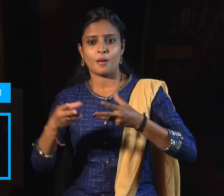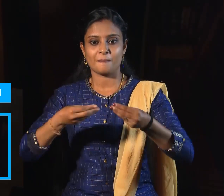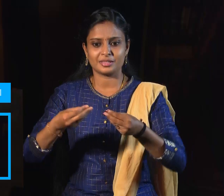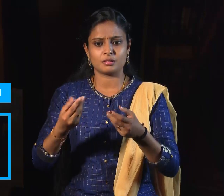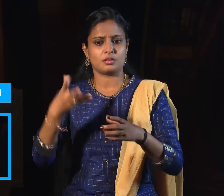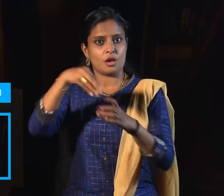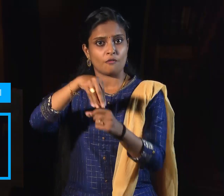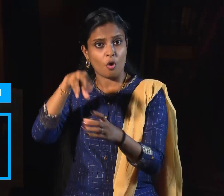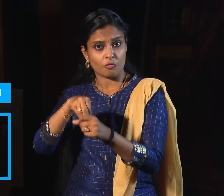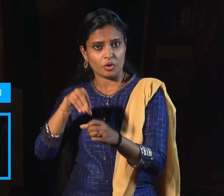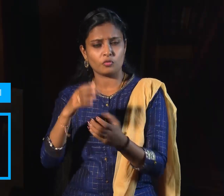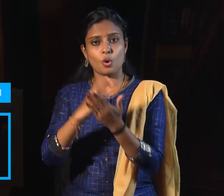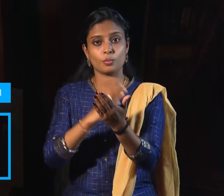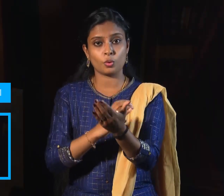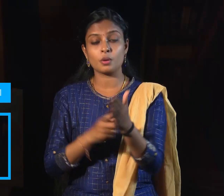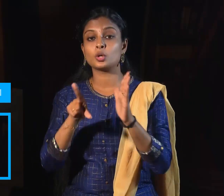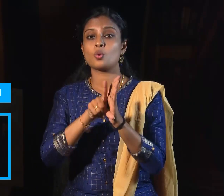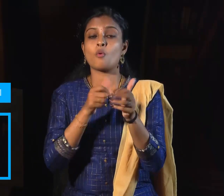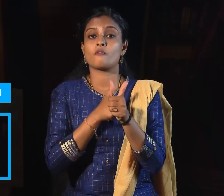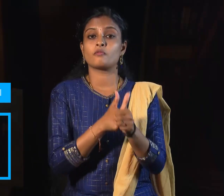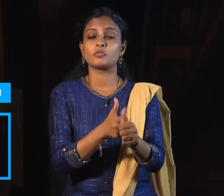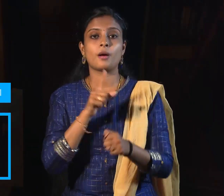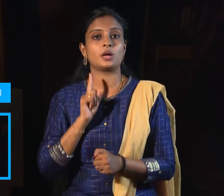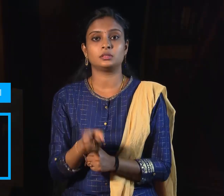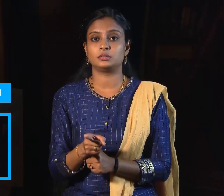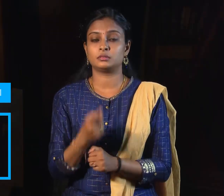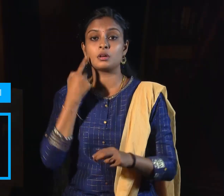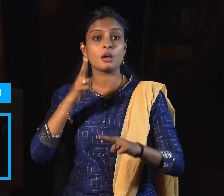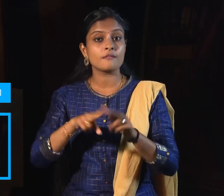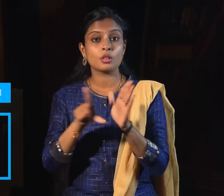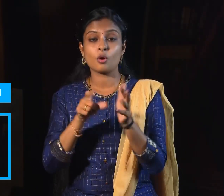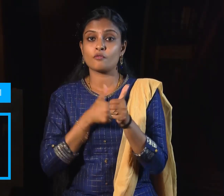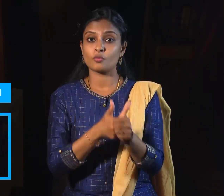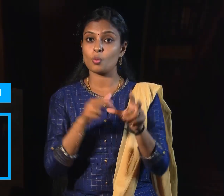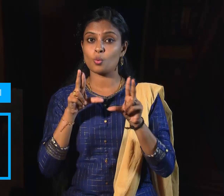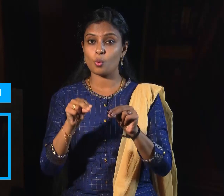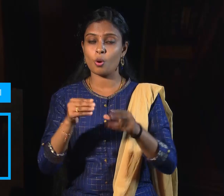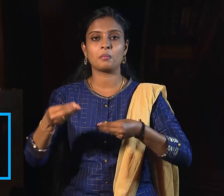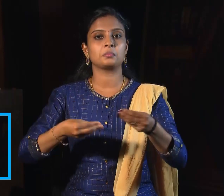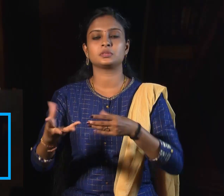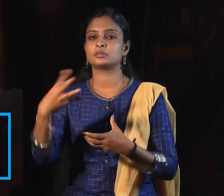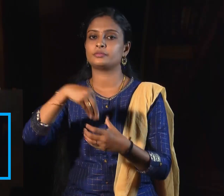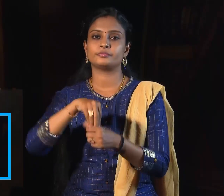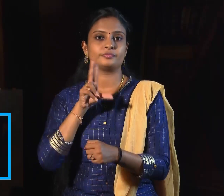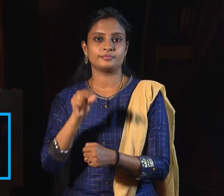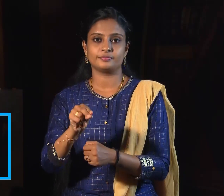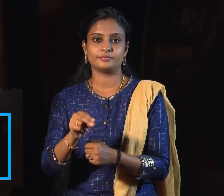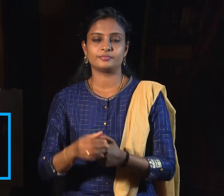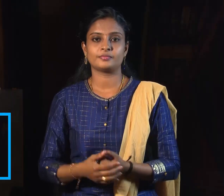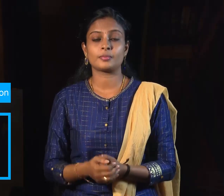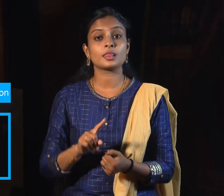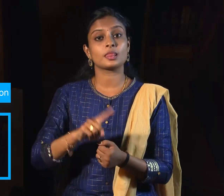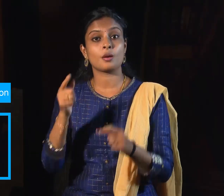is engaged, it should be legal, or else it will not be considered as a business activity.